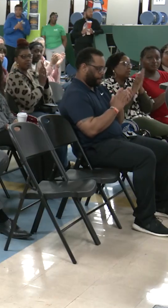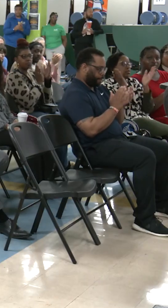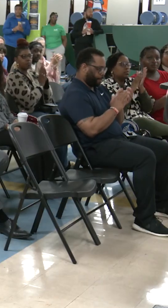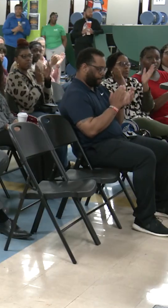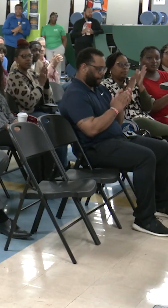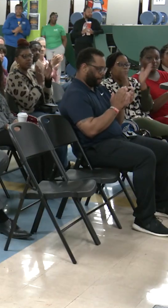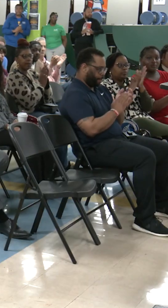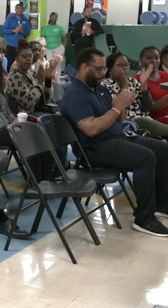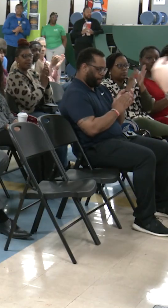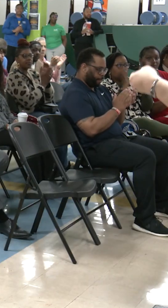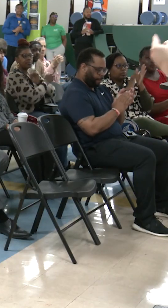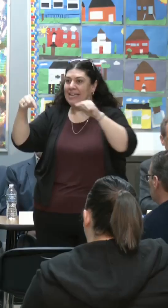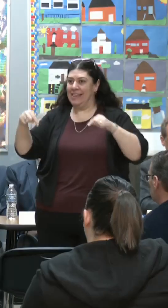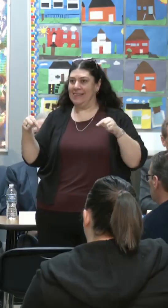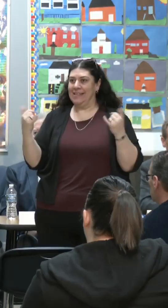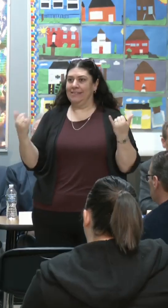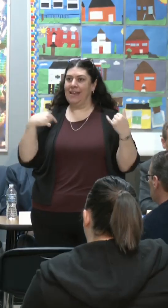1990.